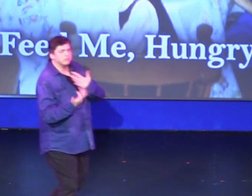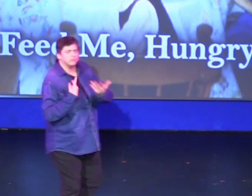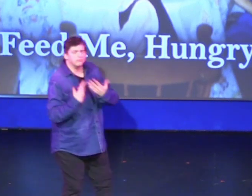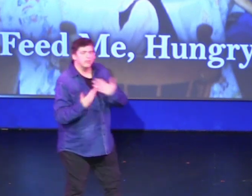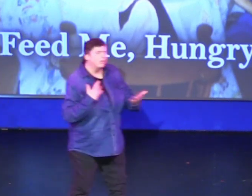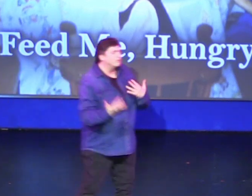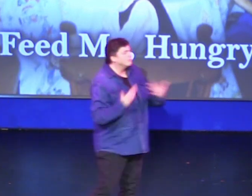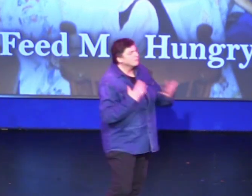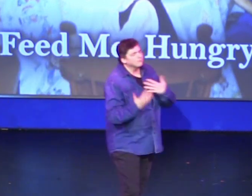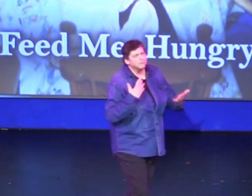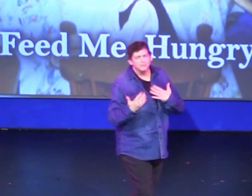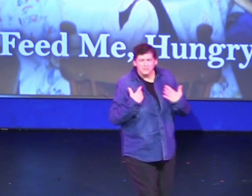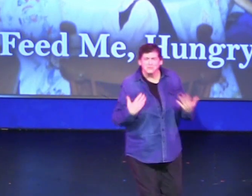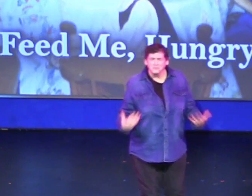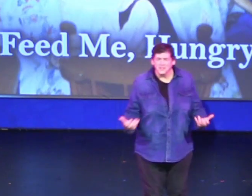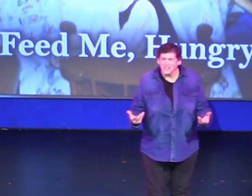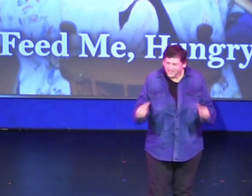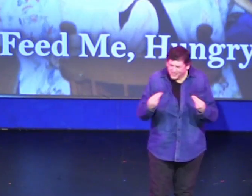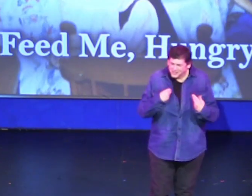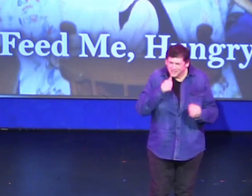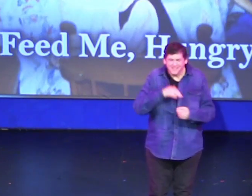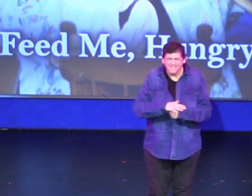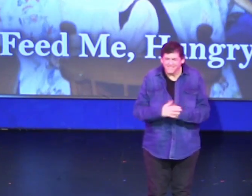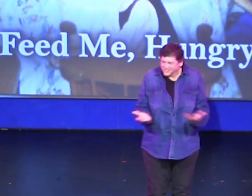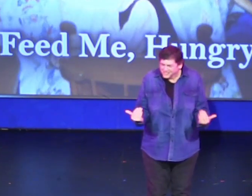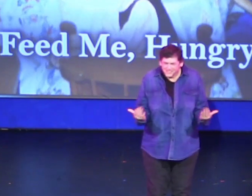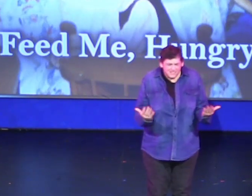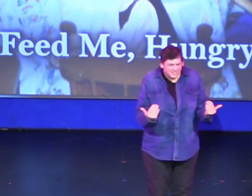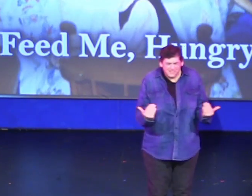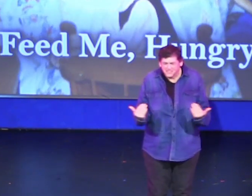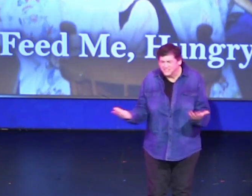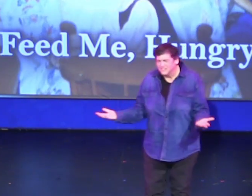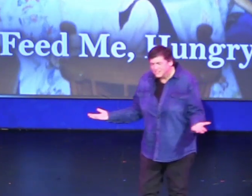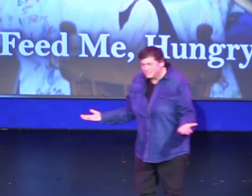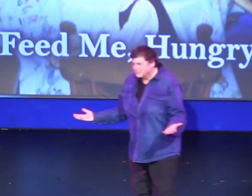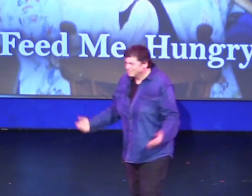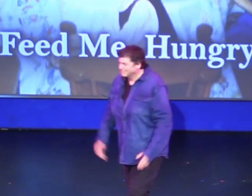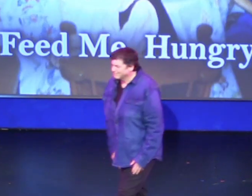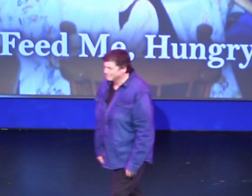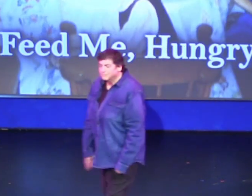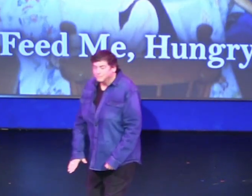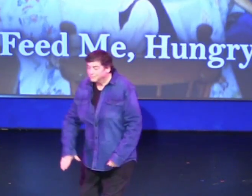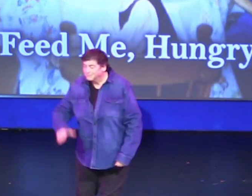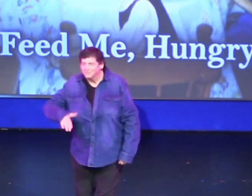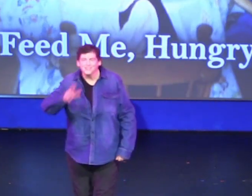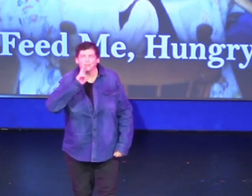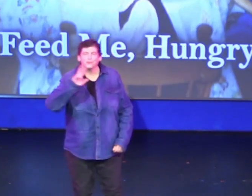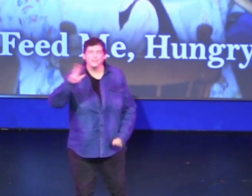for interaction, for language. I've never been fed enough. I want more.